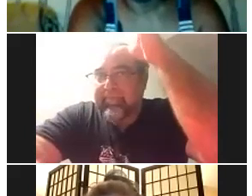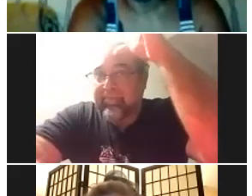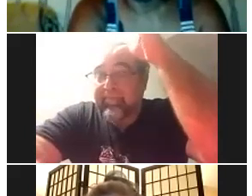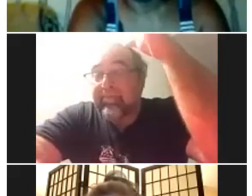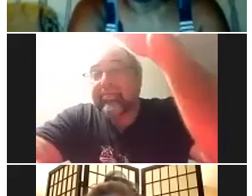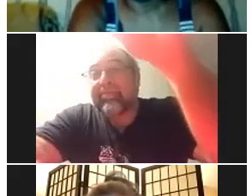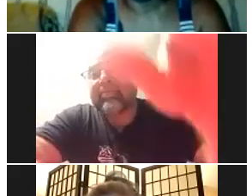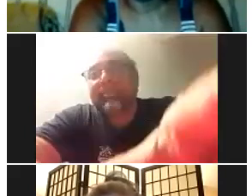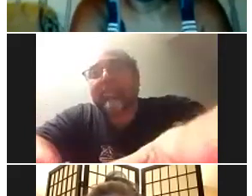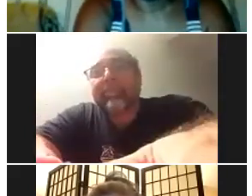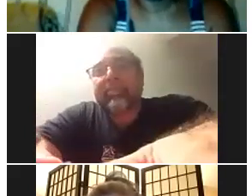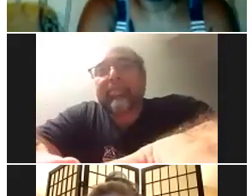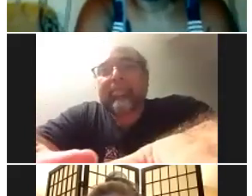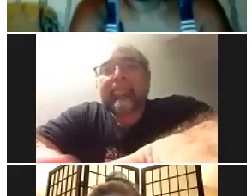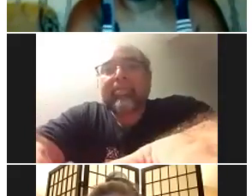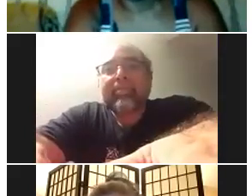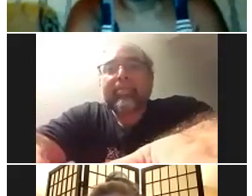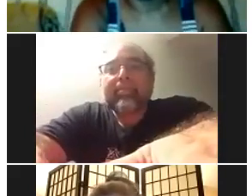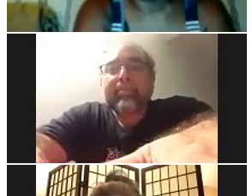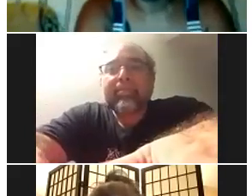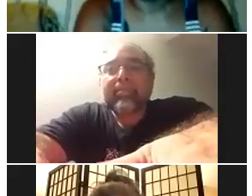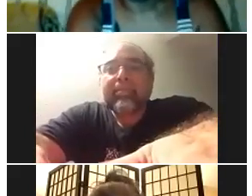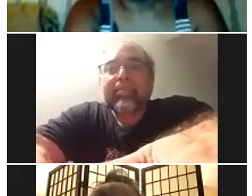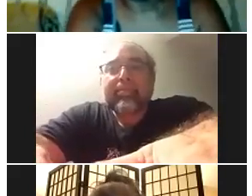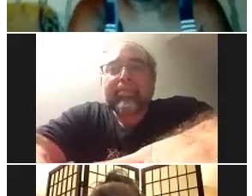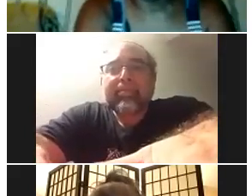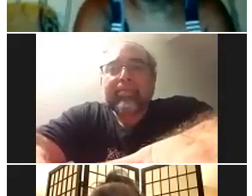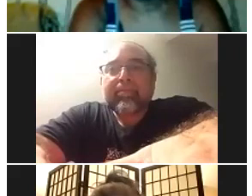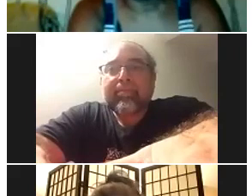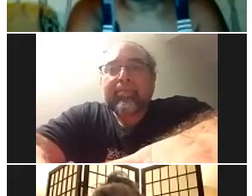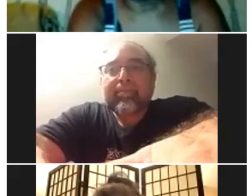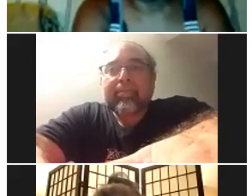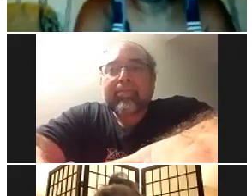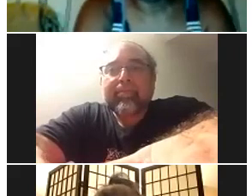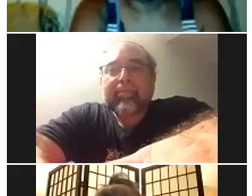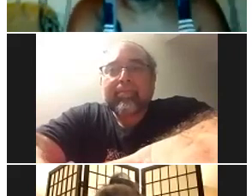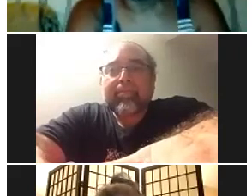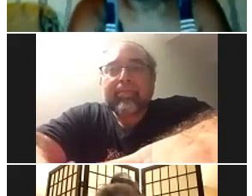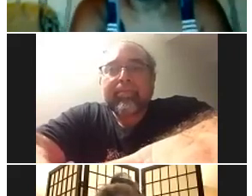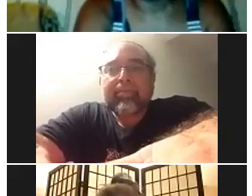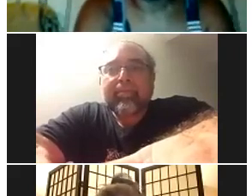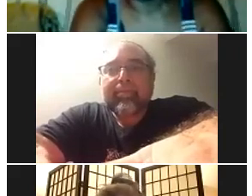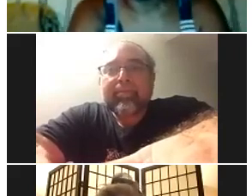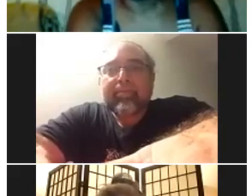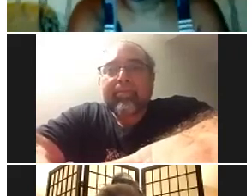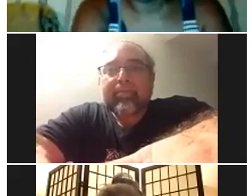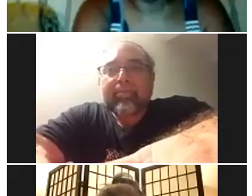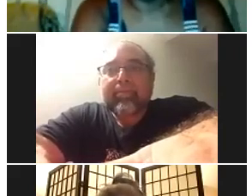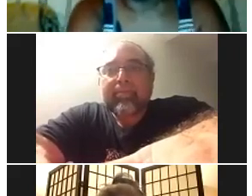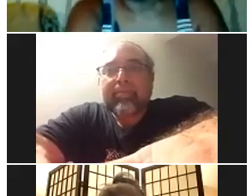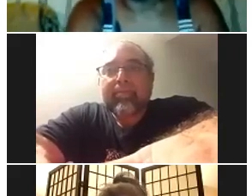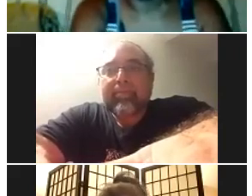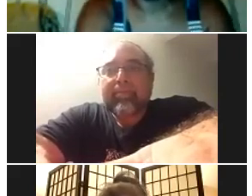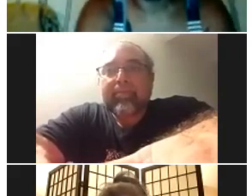I like your grammar and sentences, time, topic, comment, and reference.